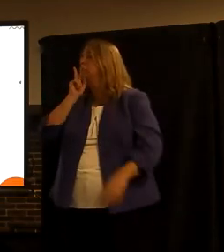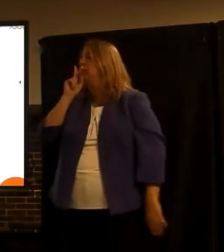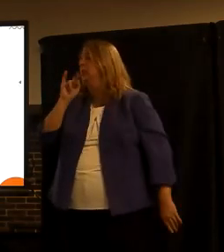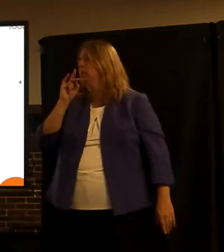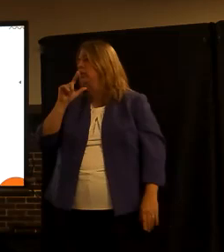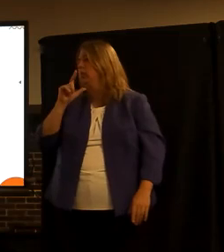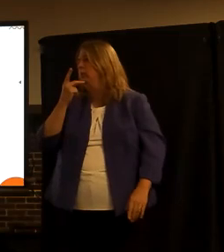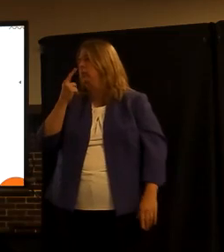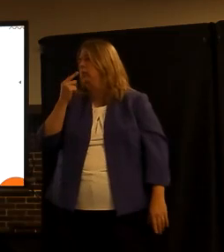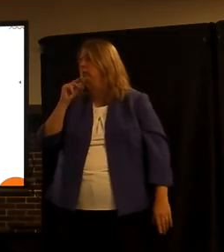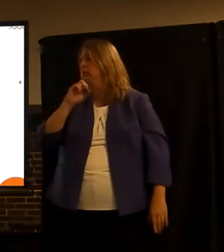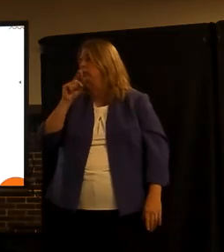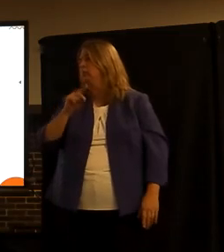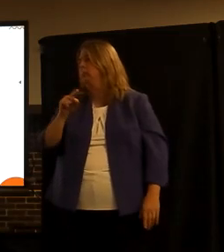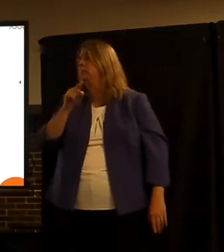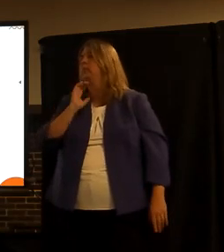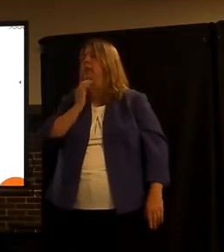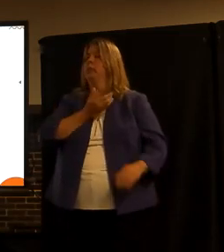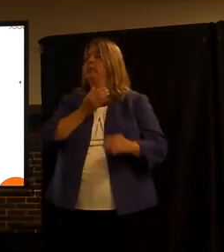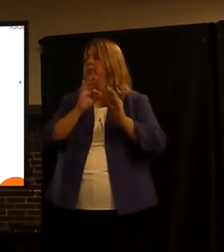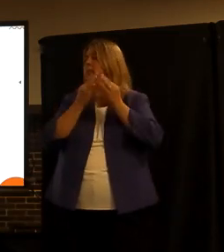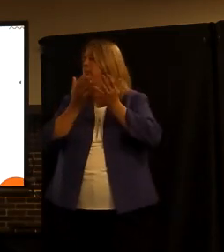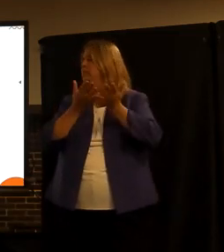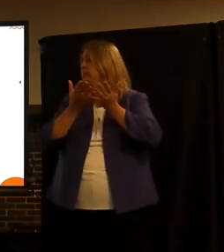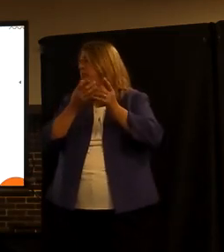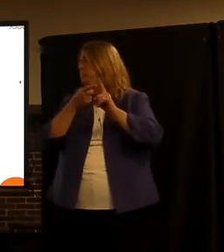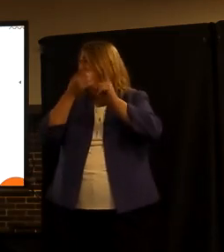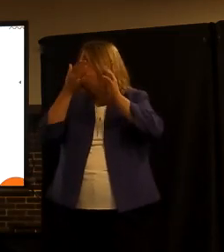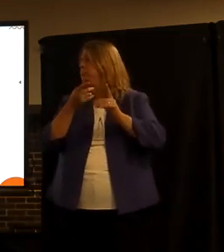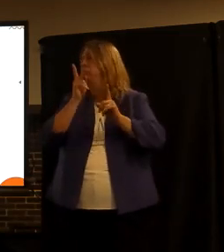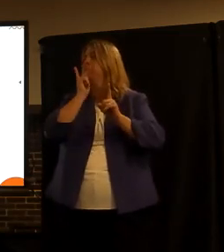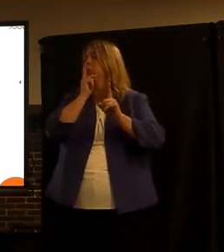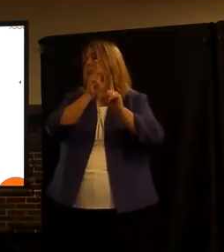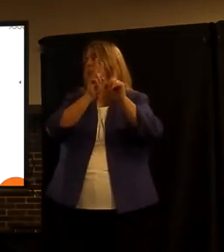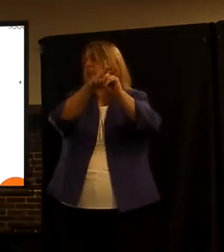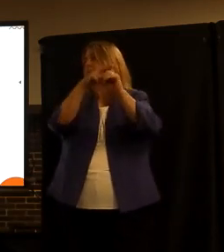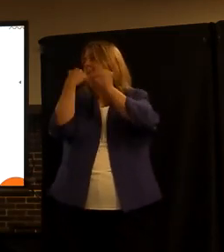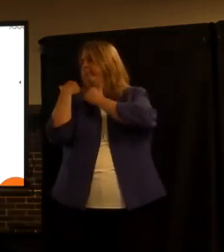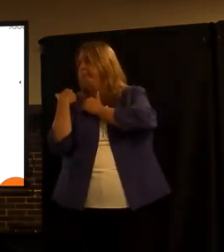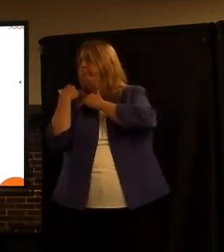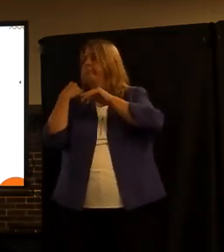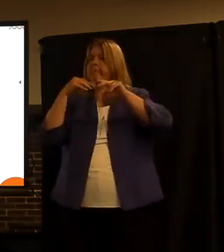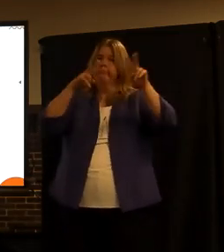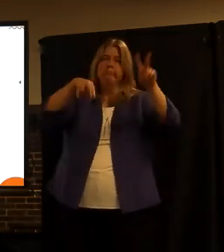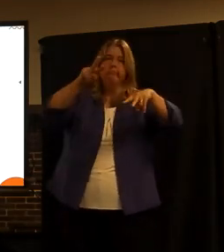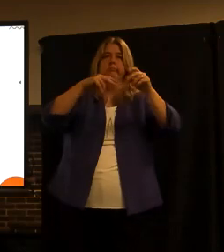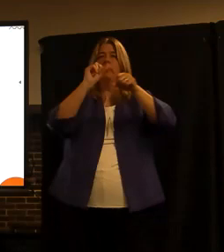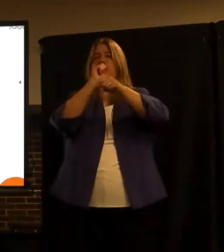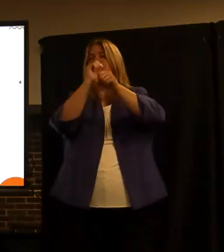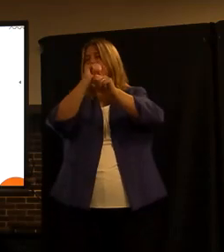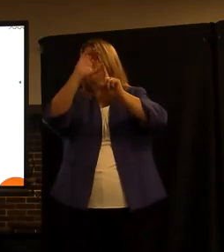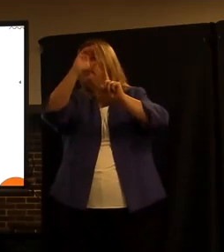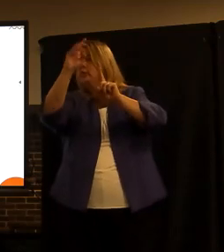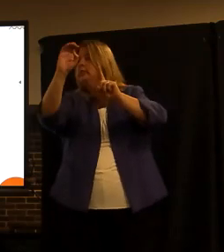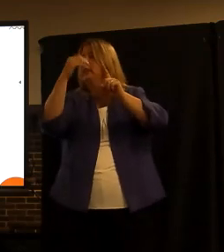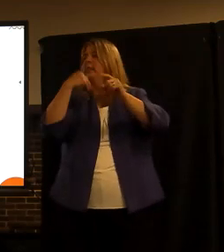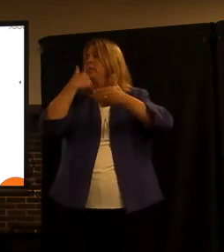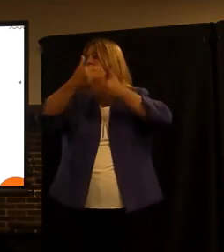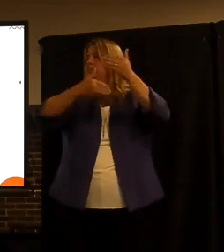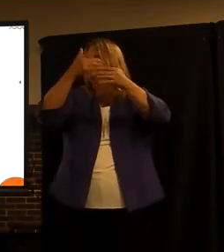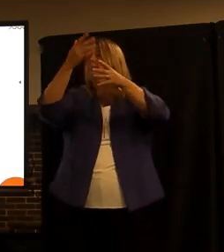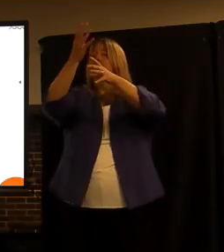Our point person for the Deaf Mentor Services is Kendall Gonzalez. She's our family engagement specialist. And so she has been